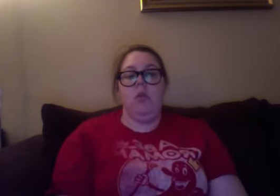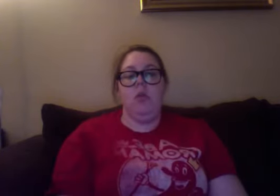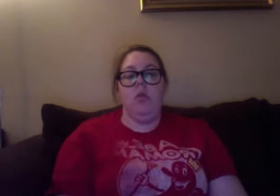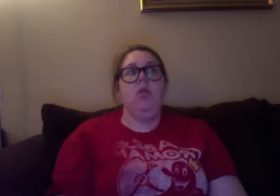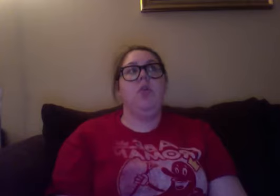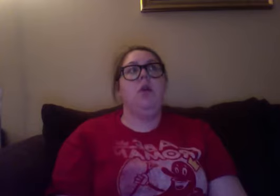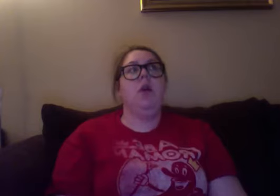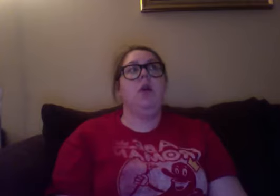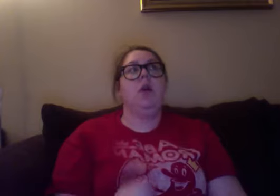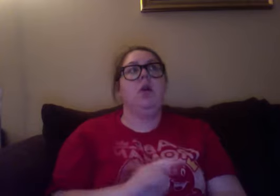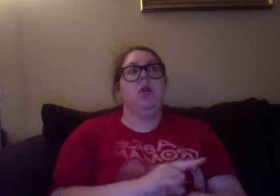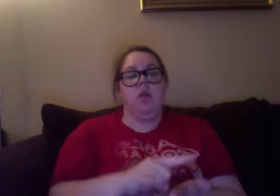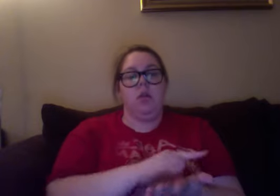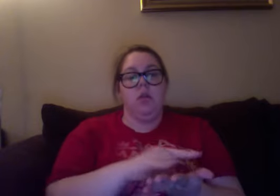New York?